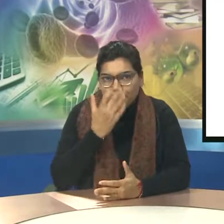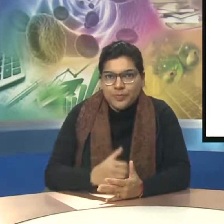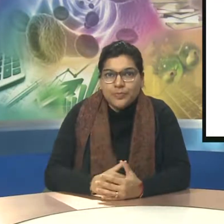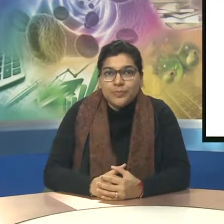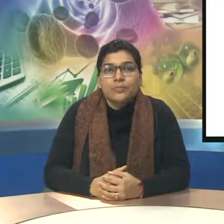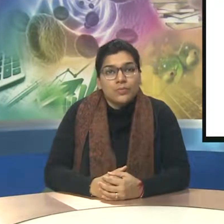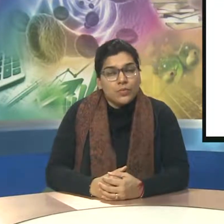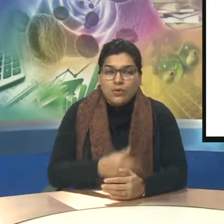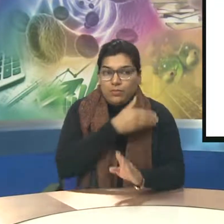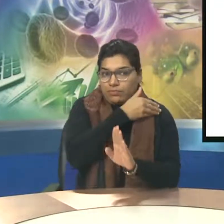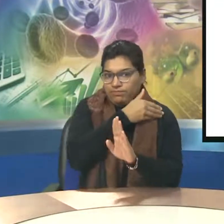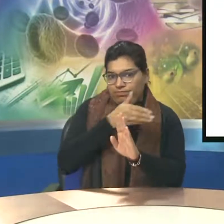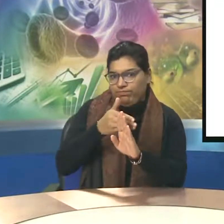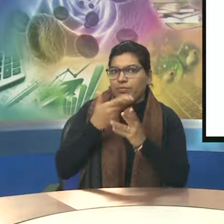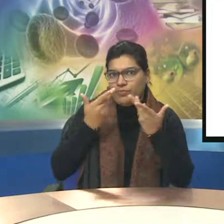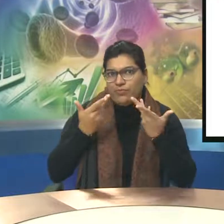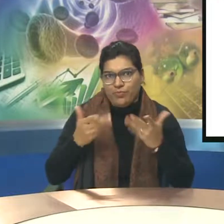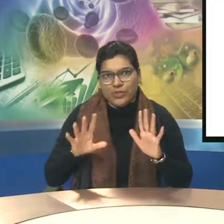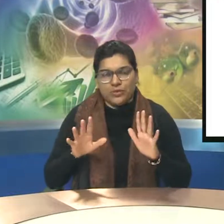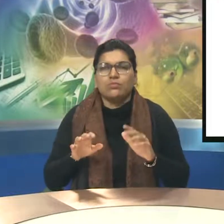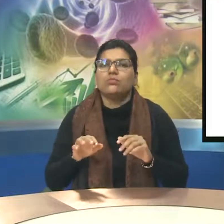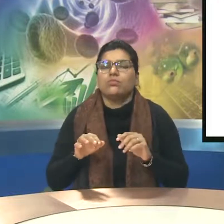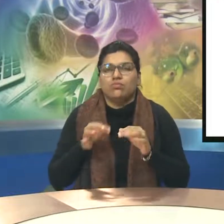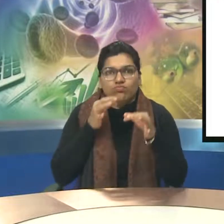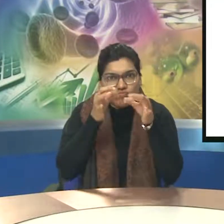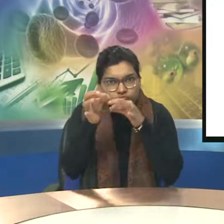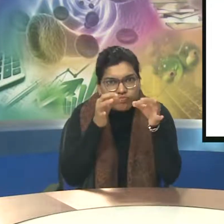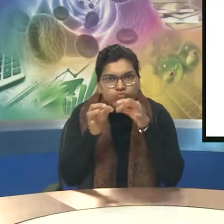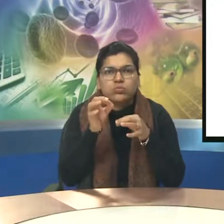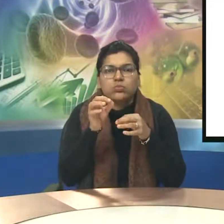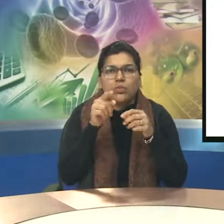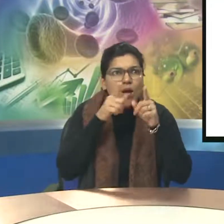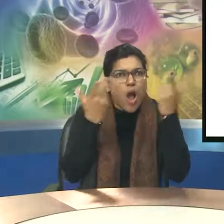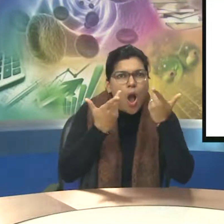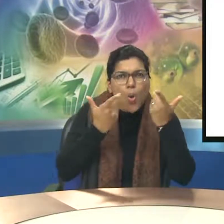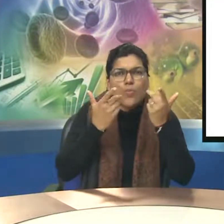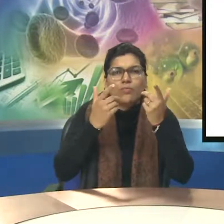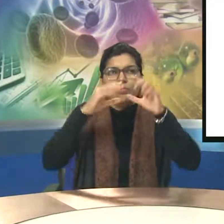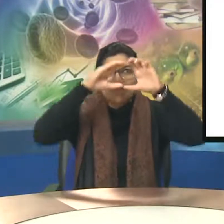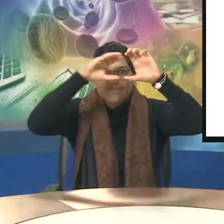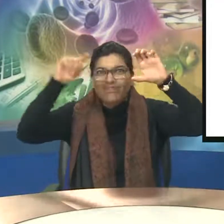Now, so far the chapter has been finished.